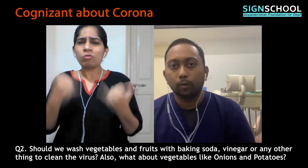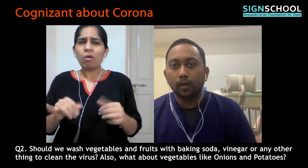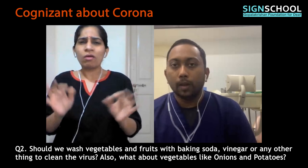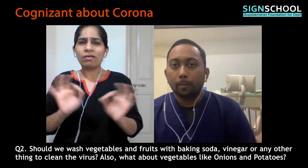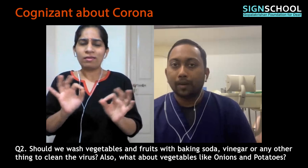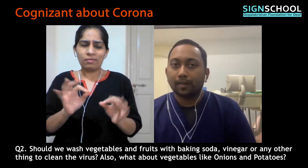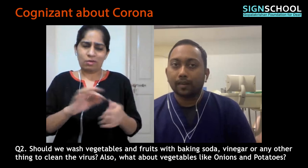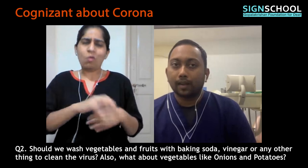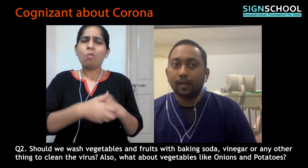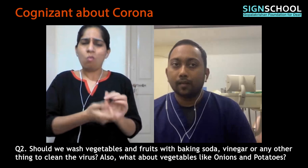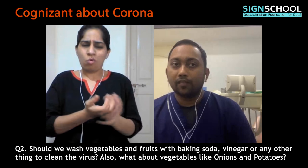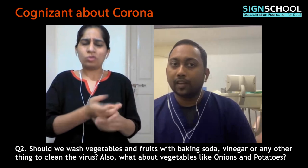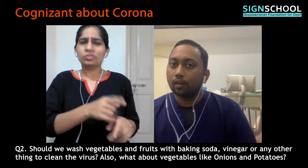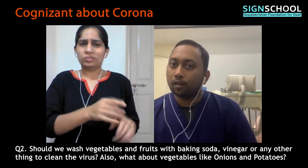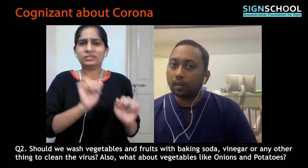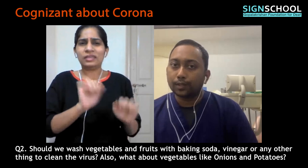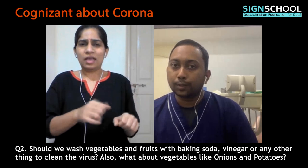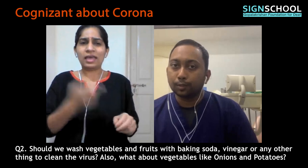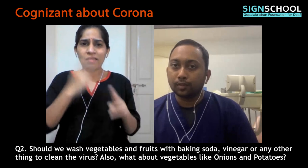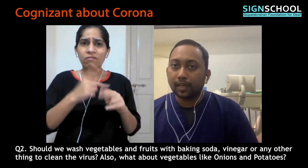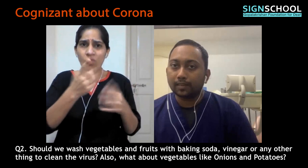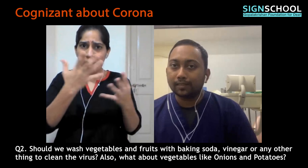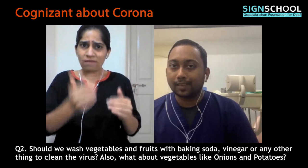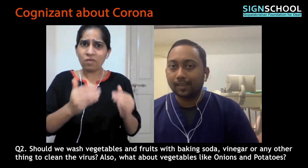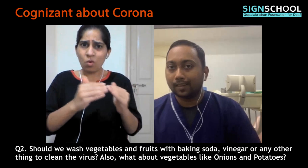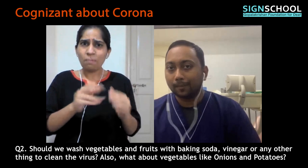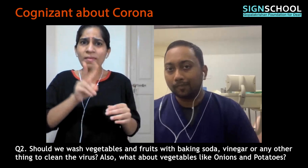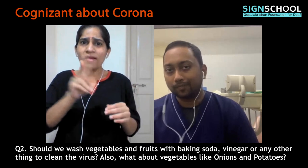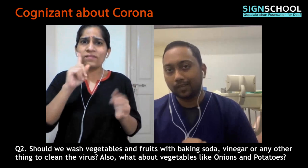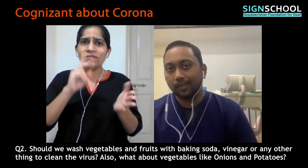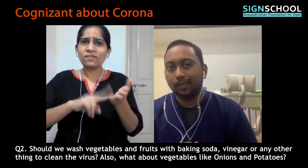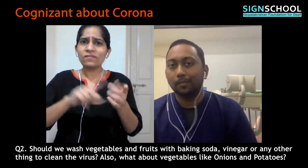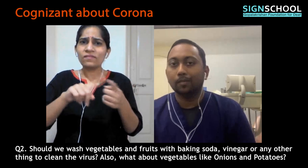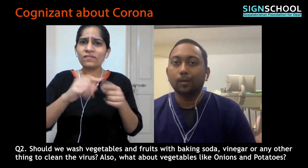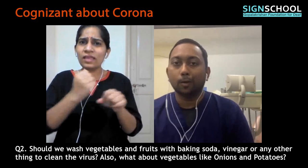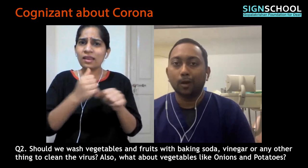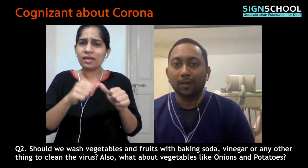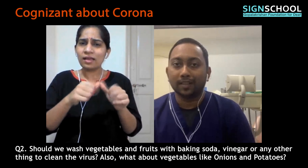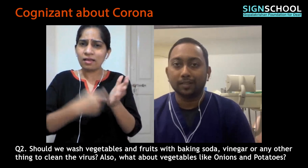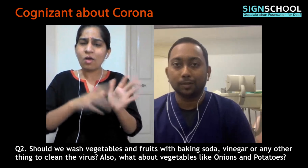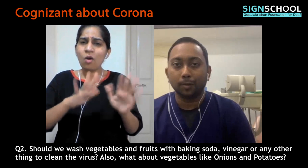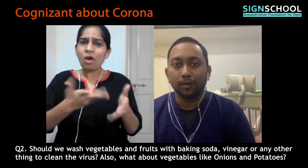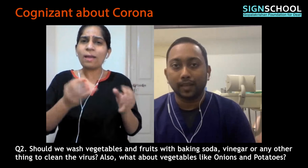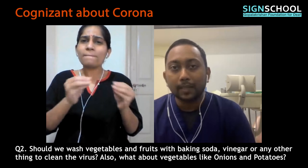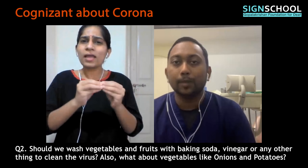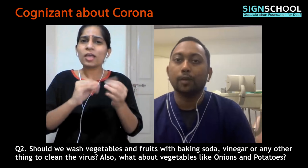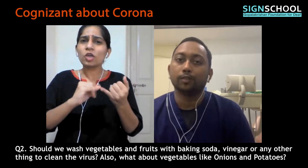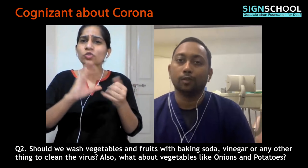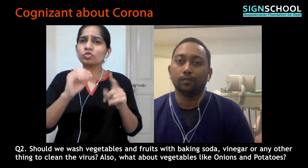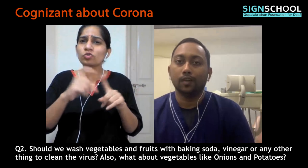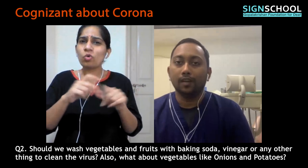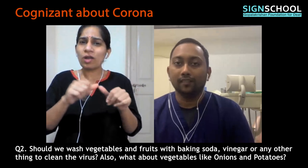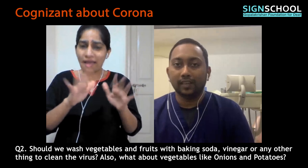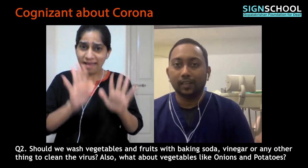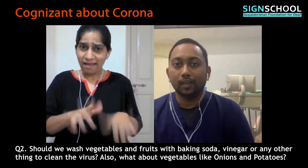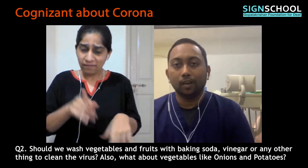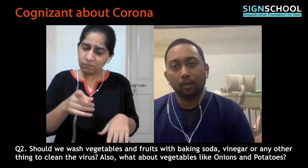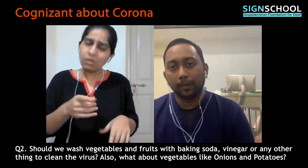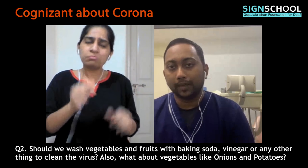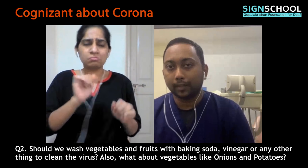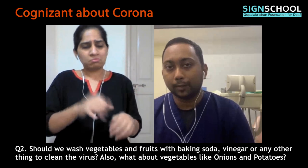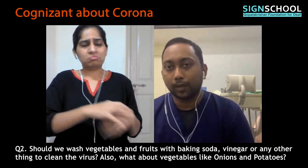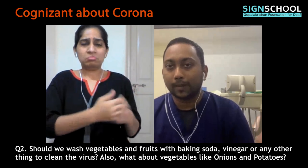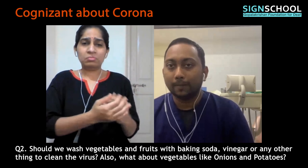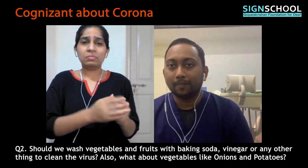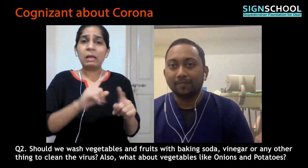do that too, but we cannot assure you that the coronavirus is going to die because of vinegar